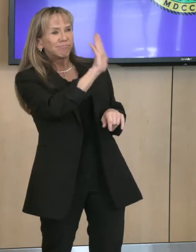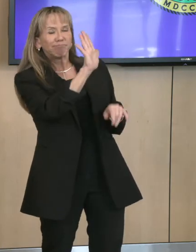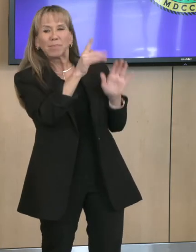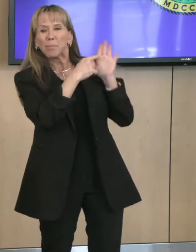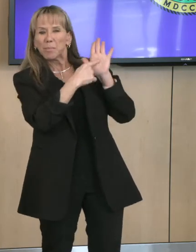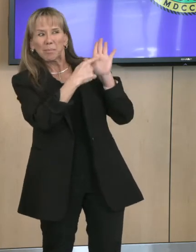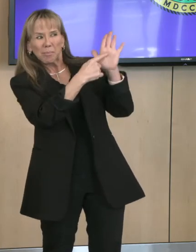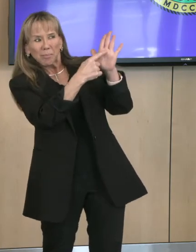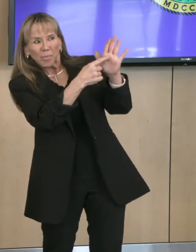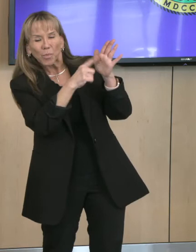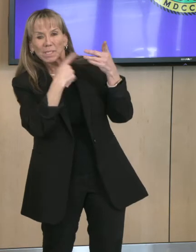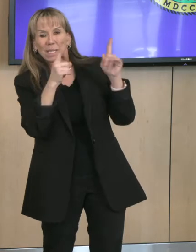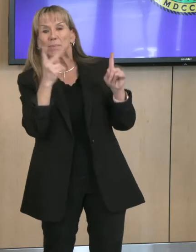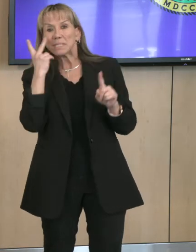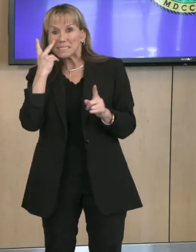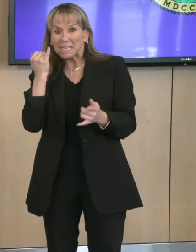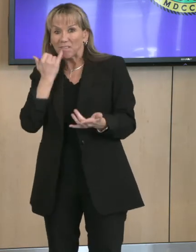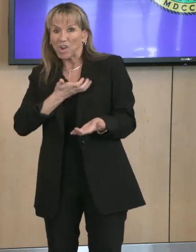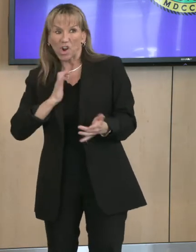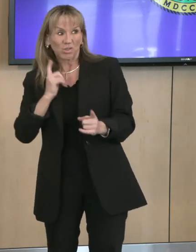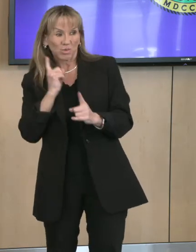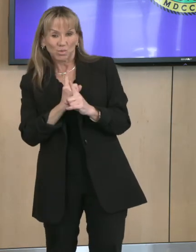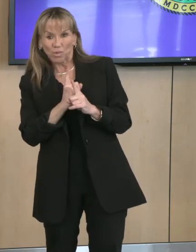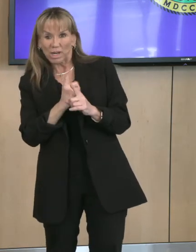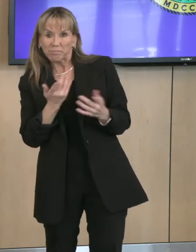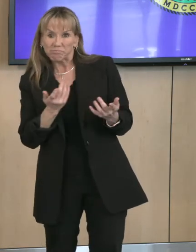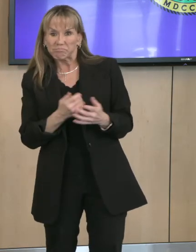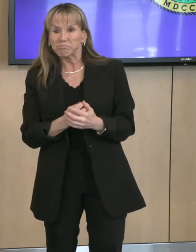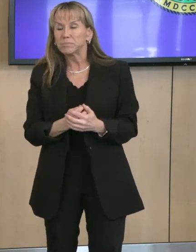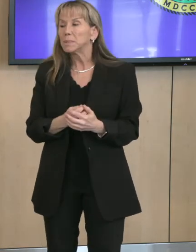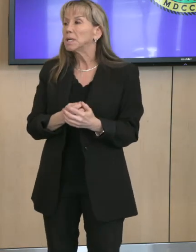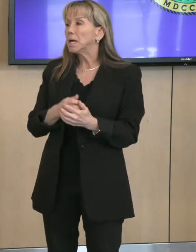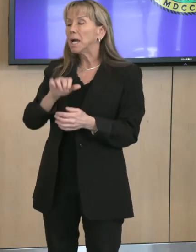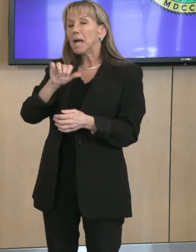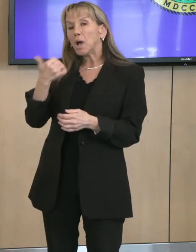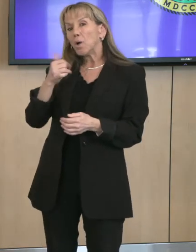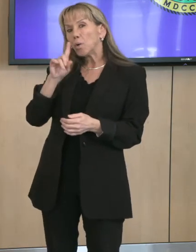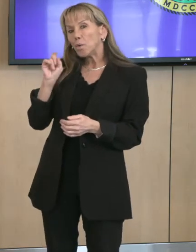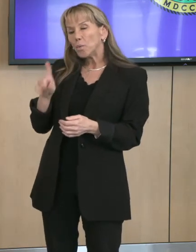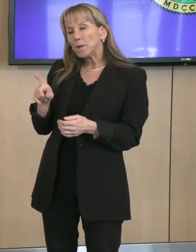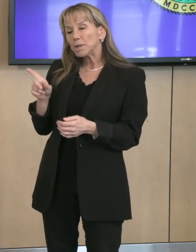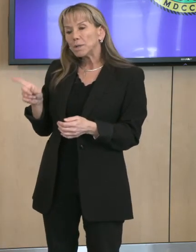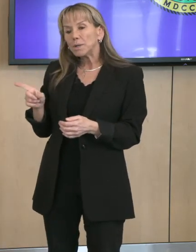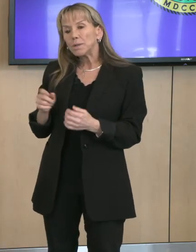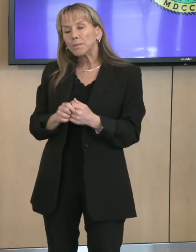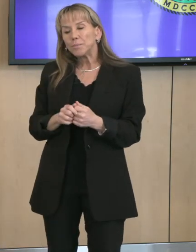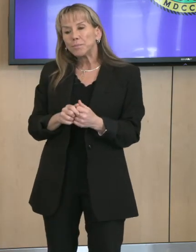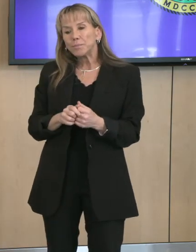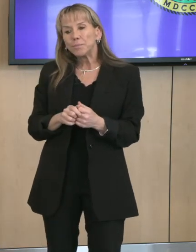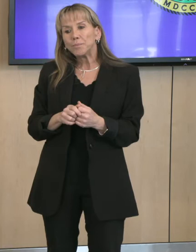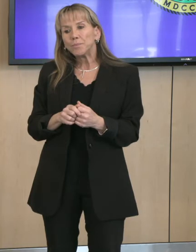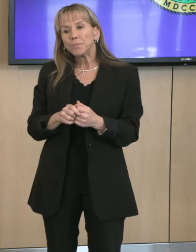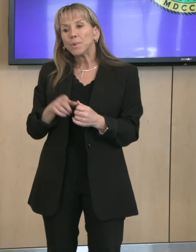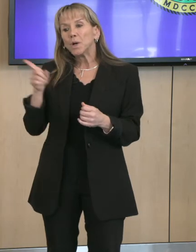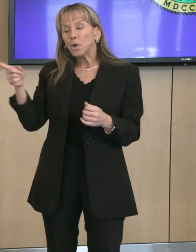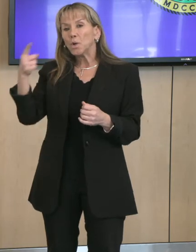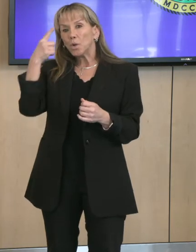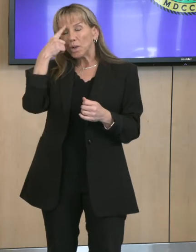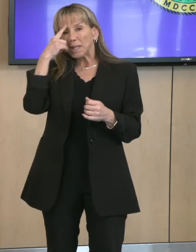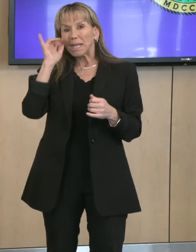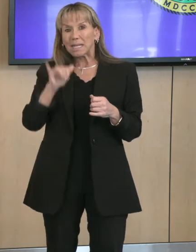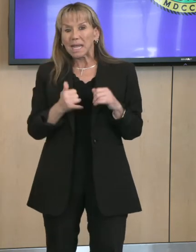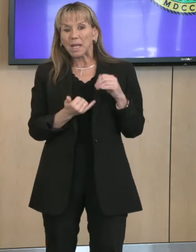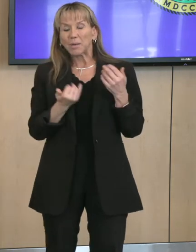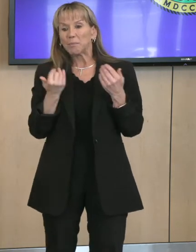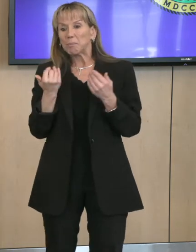information holds up. Okay, and Dr. Wooten, I have another question from Rachel. Do you think the incubation period